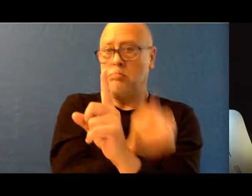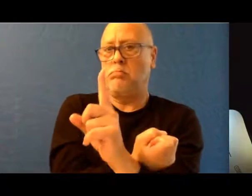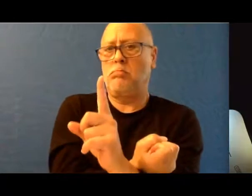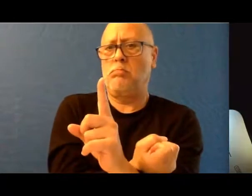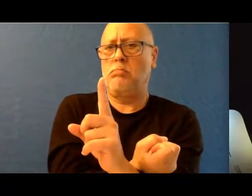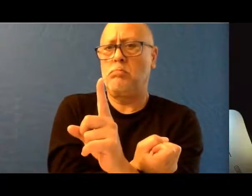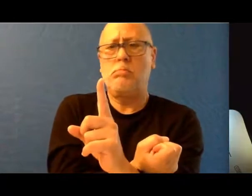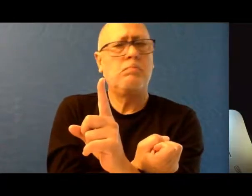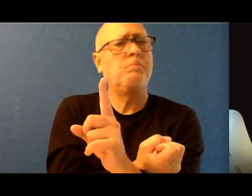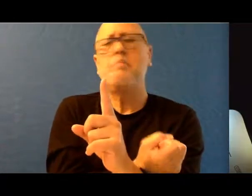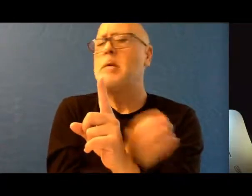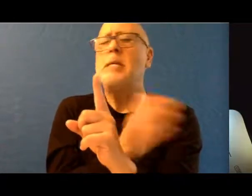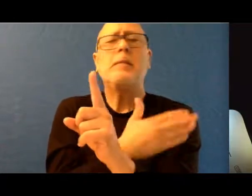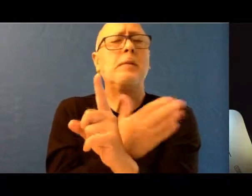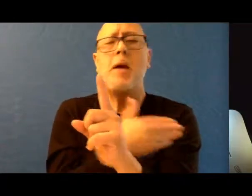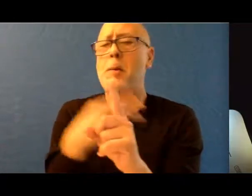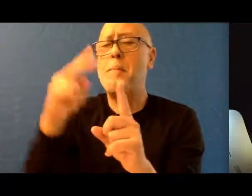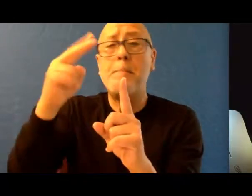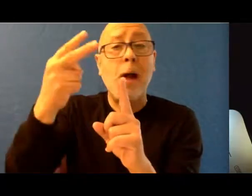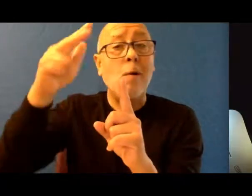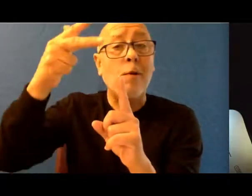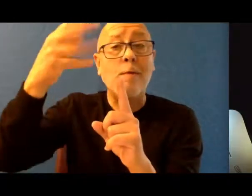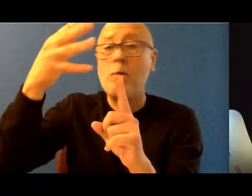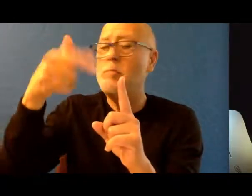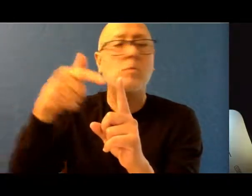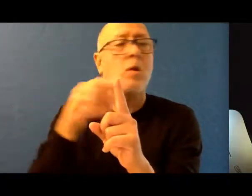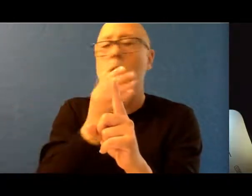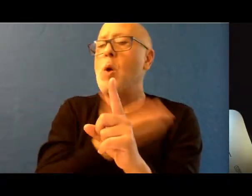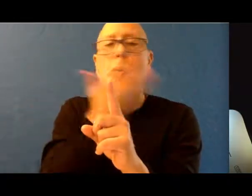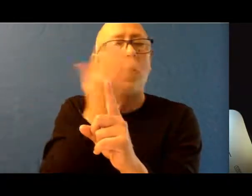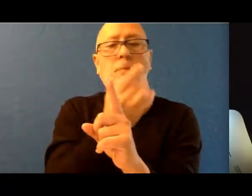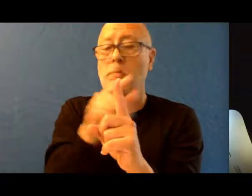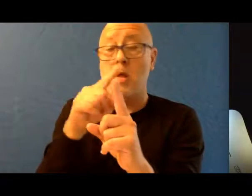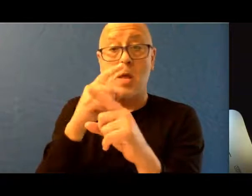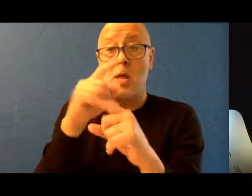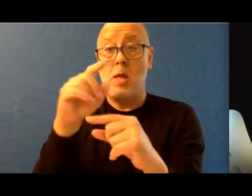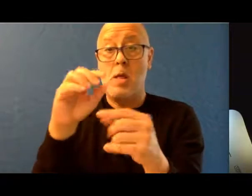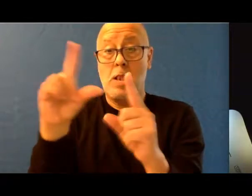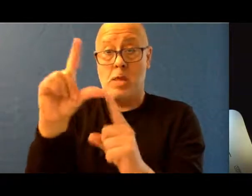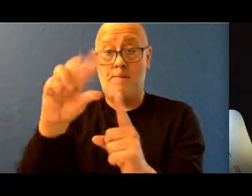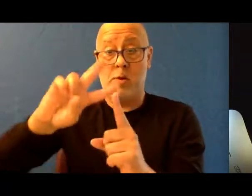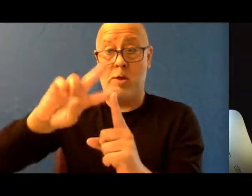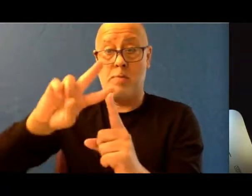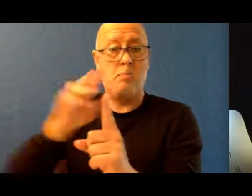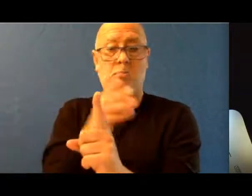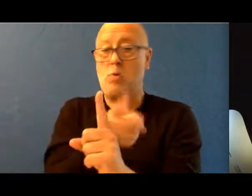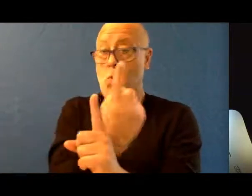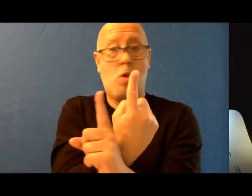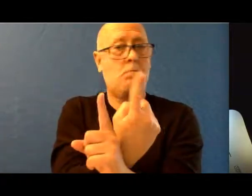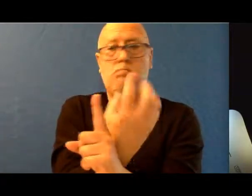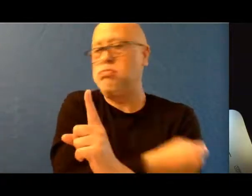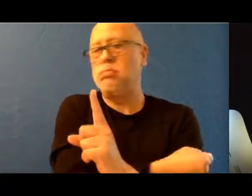Doesn't matter what power it's 2, we don't write the 1 in front of a variable. So we're left with x